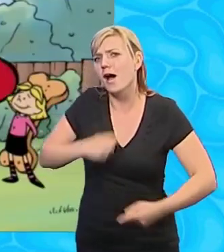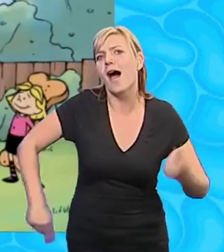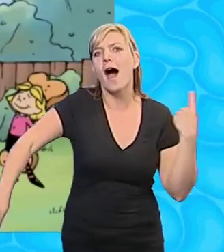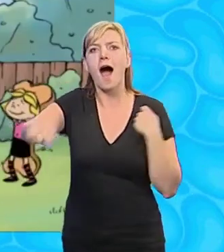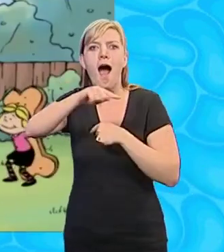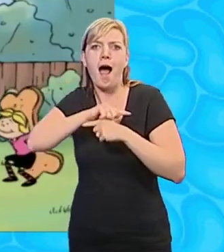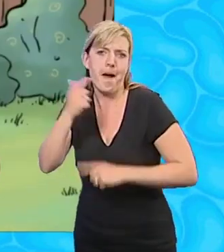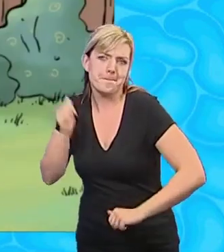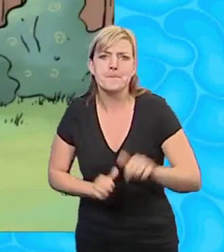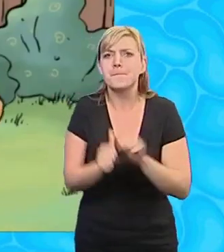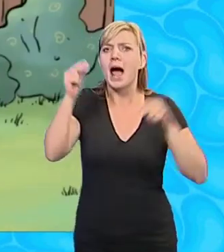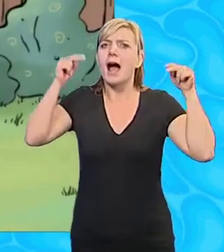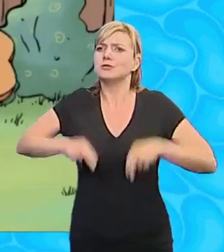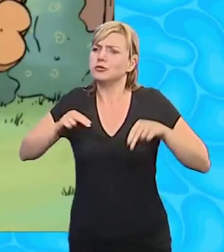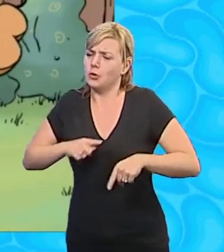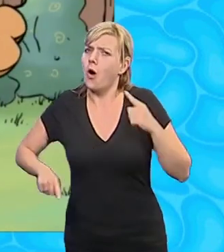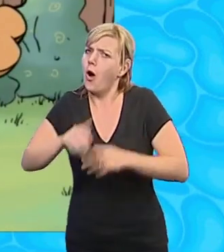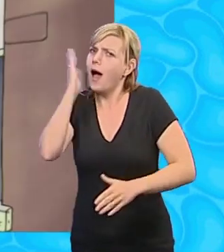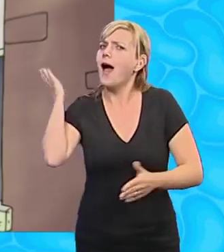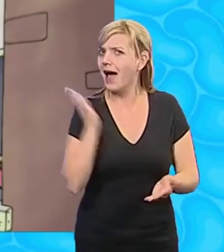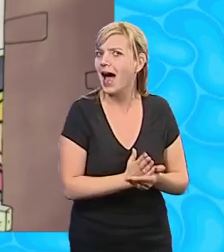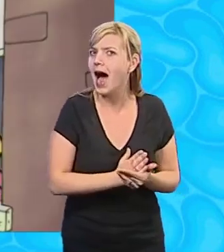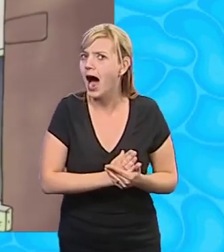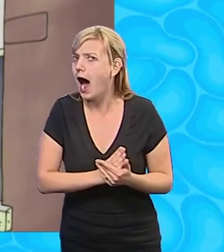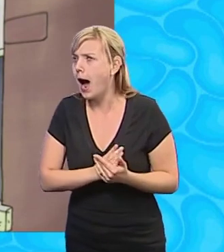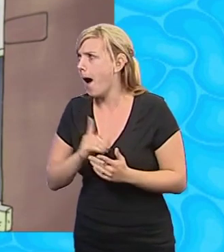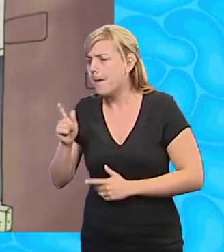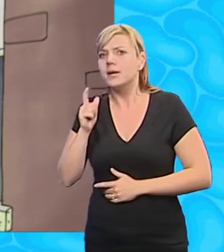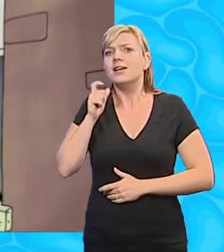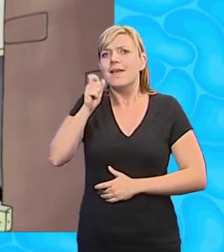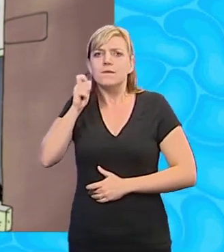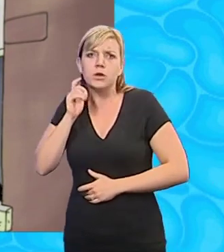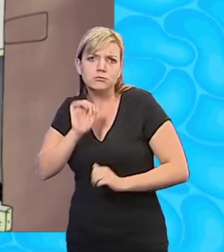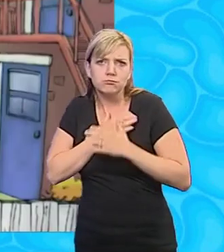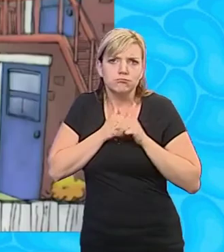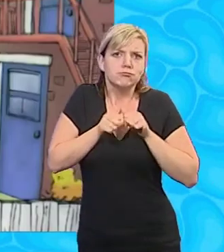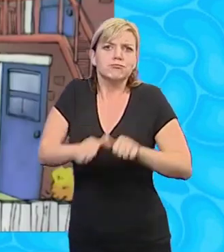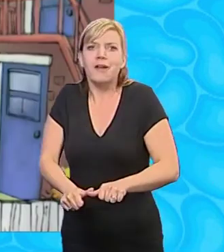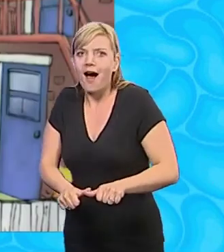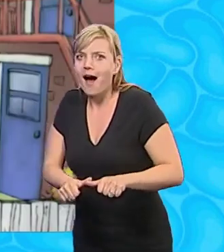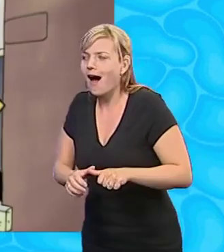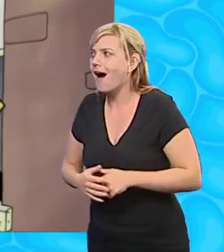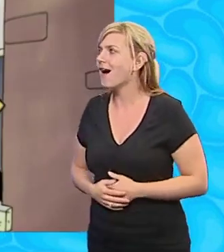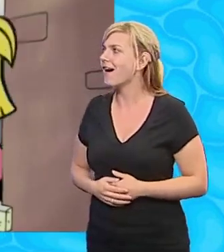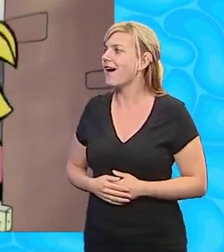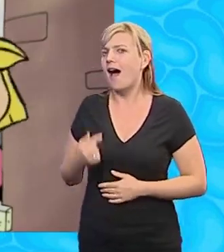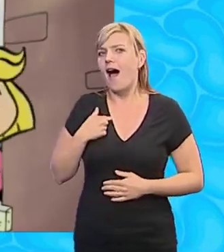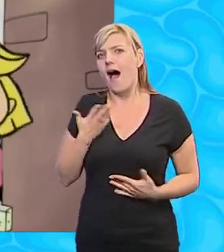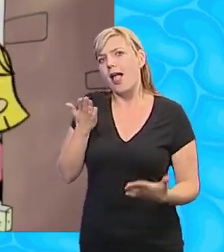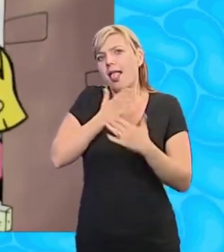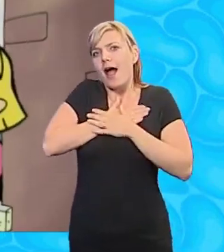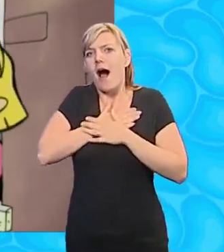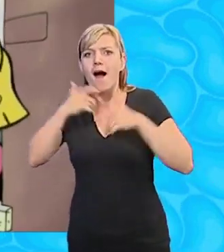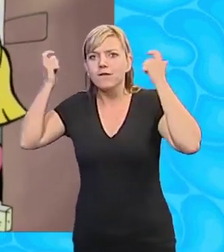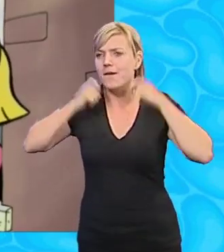dog ever. I really think so. Clifford's so loyal. He's there when you call. I love Clifford,